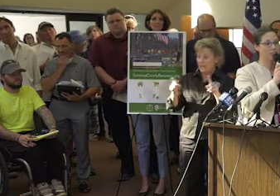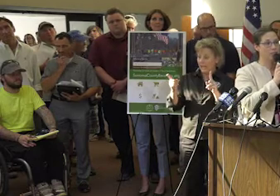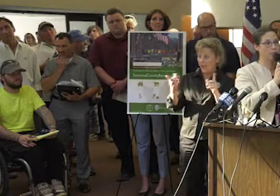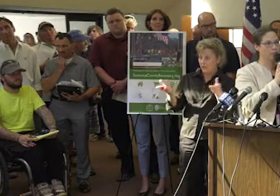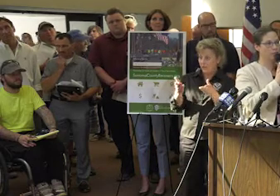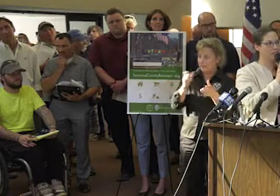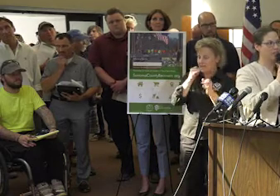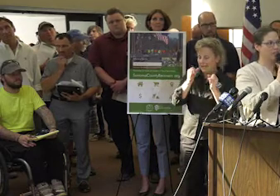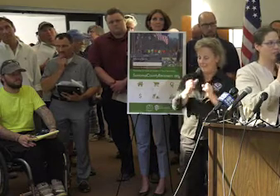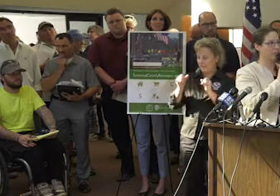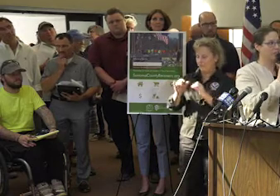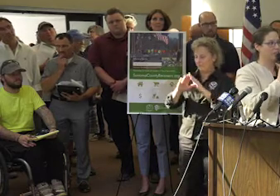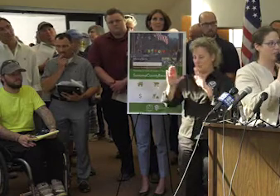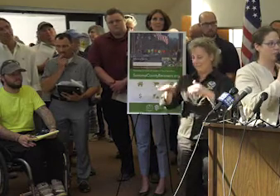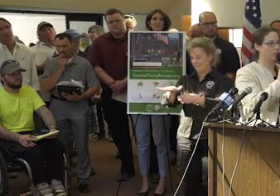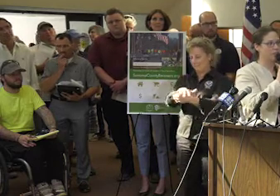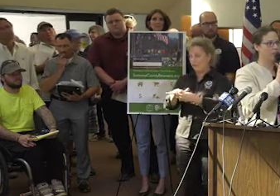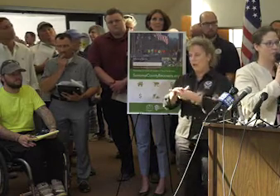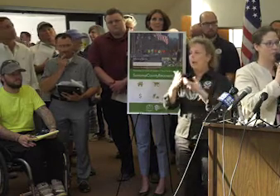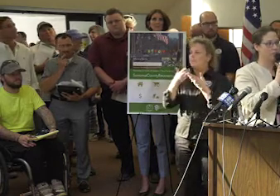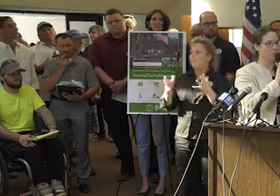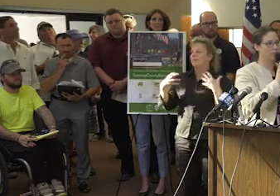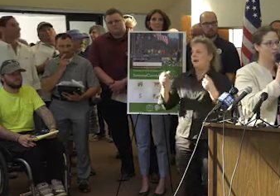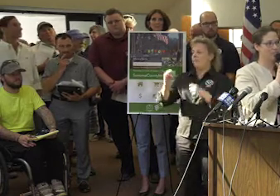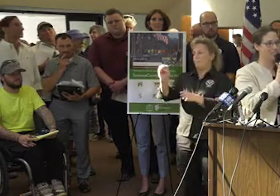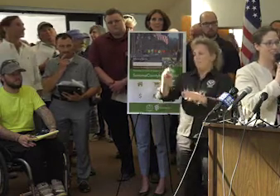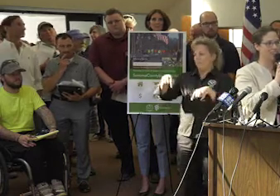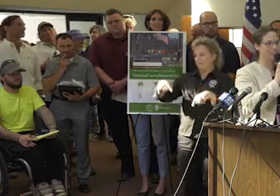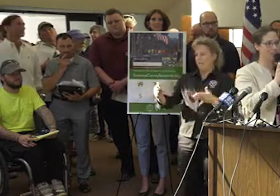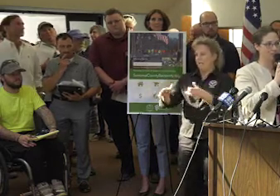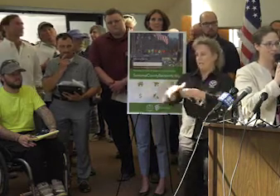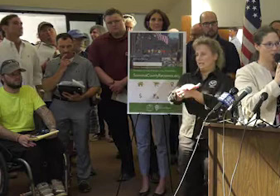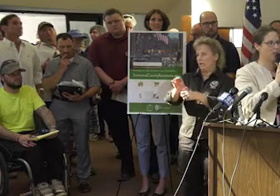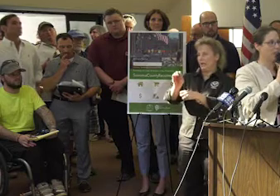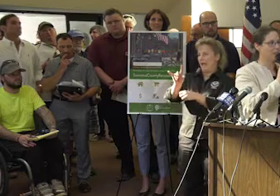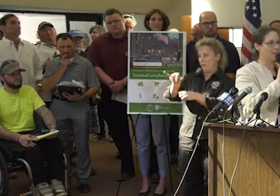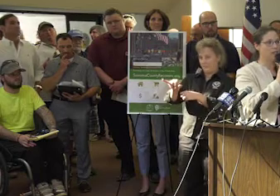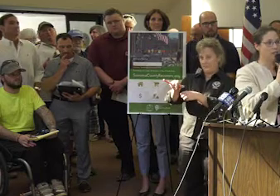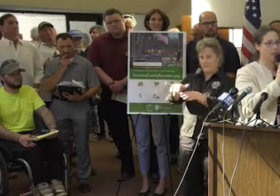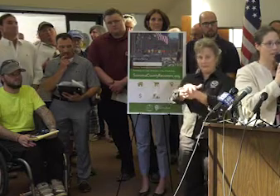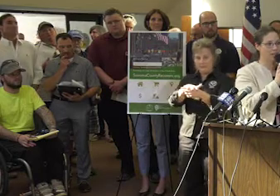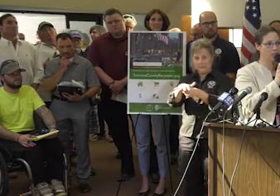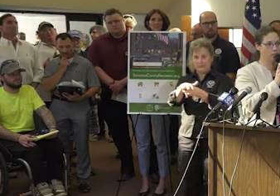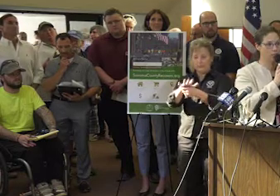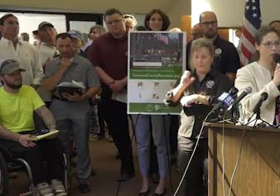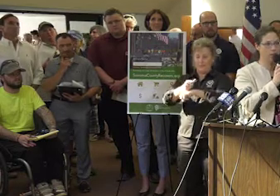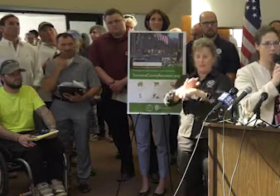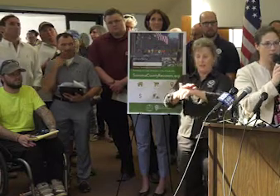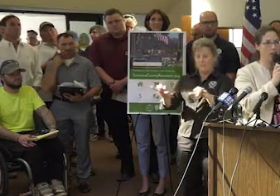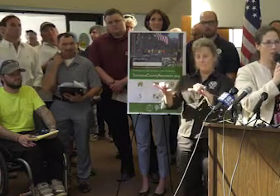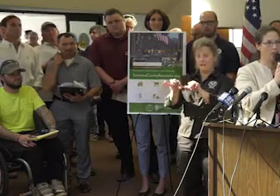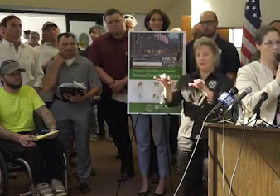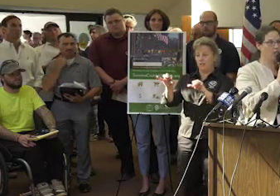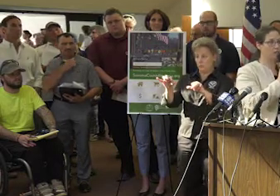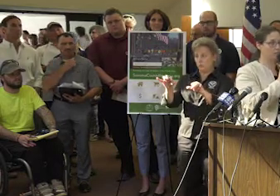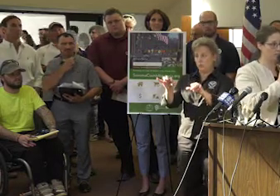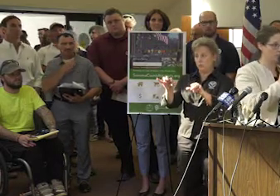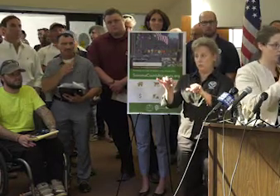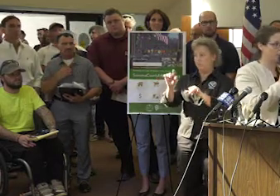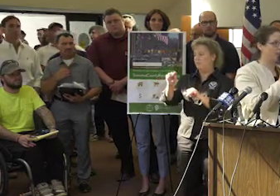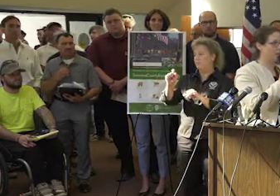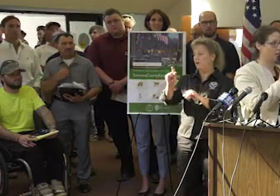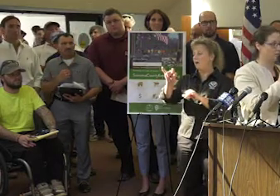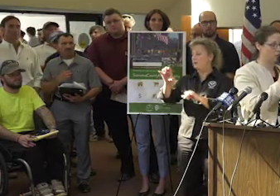not individual home sites. Again, we have declared a public health emergency for the entire county based on the magnitude of the